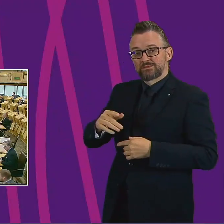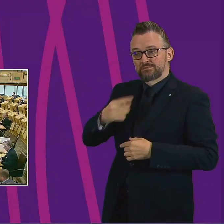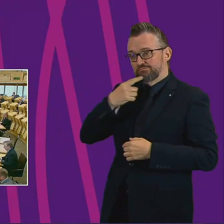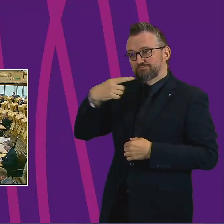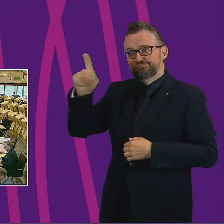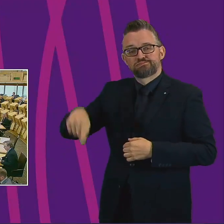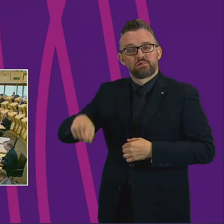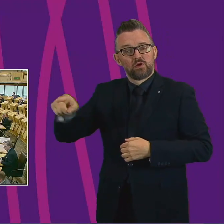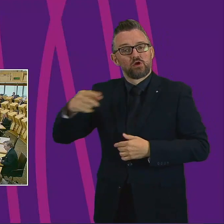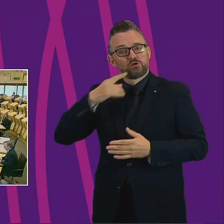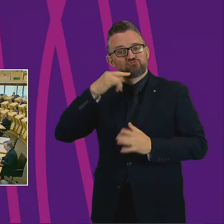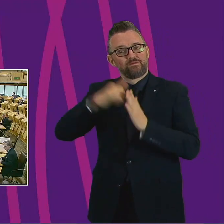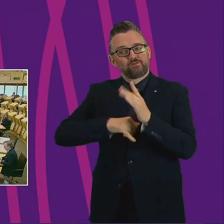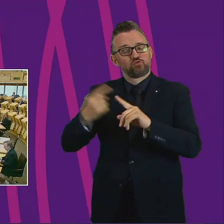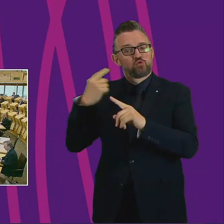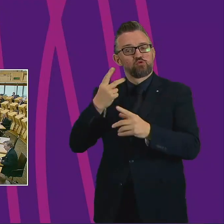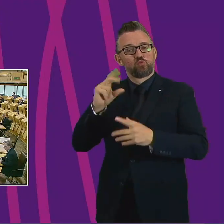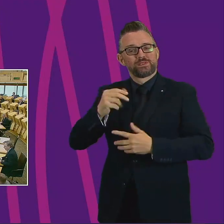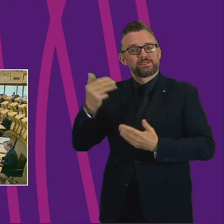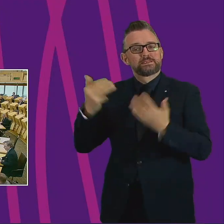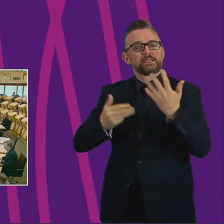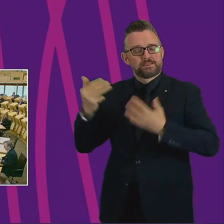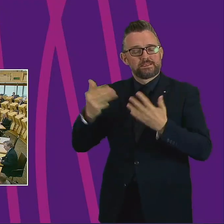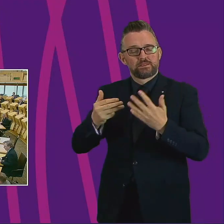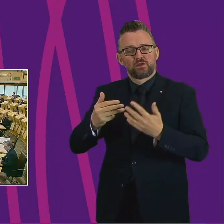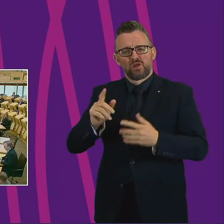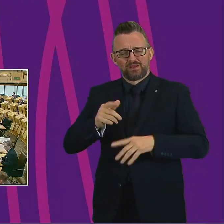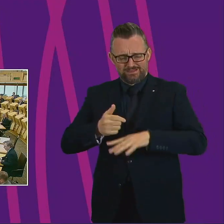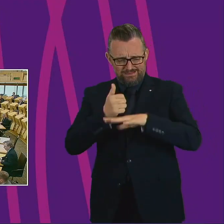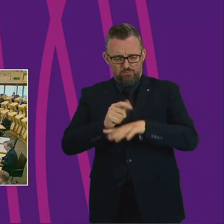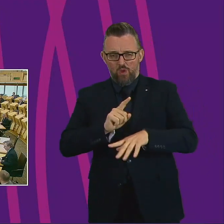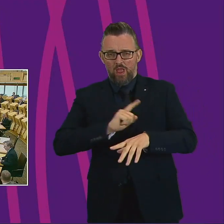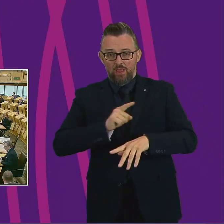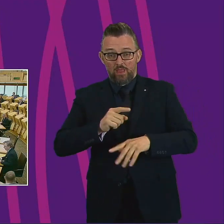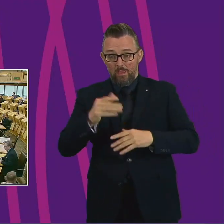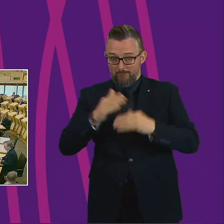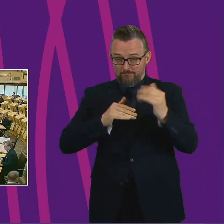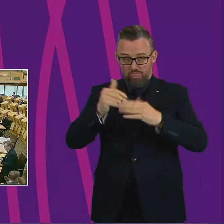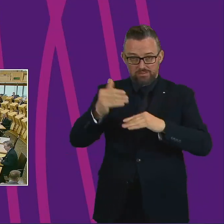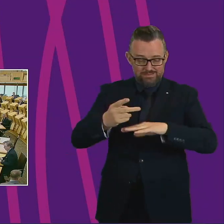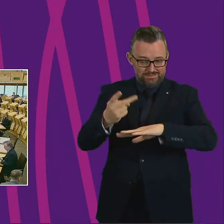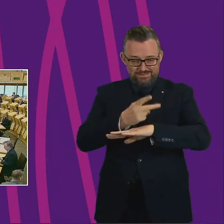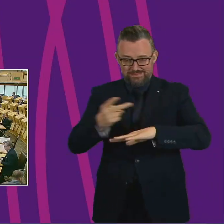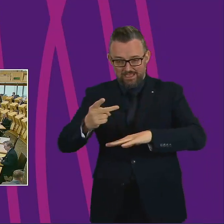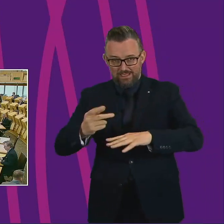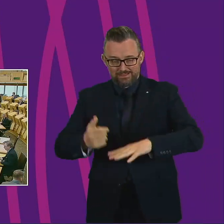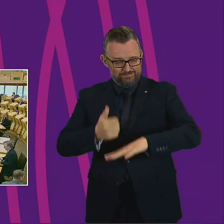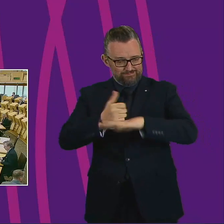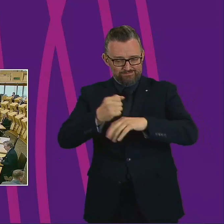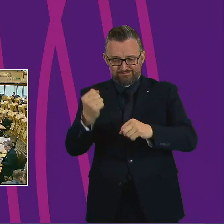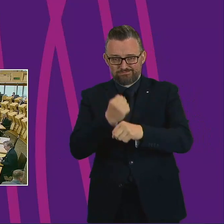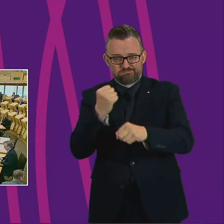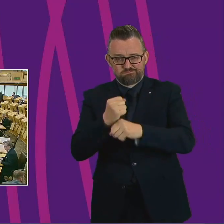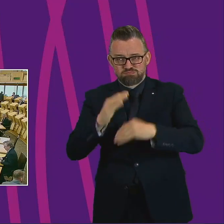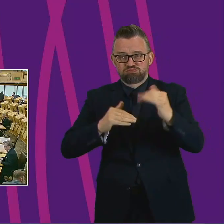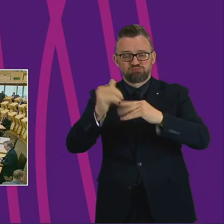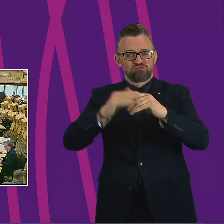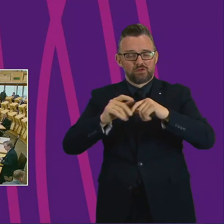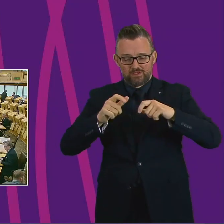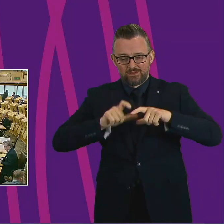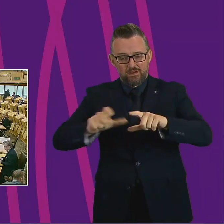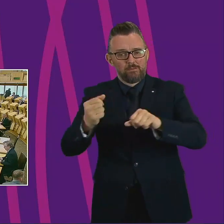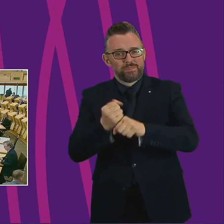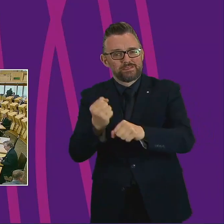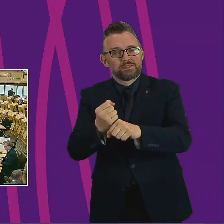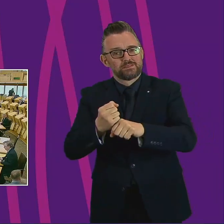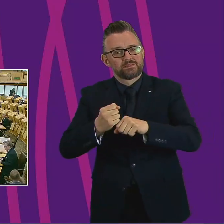January 2019 with the remit to establish whether the design, build, commissioning and maintenance of the Queen Elizabeth University